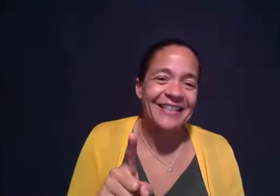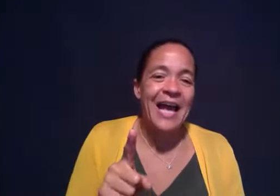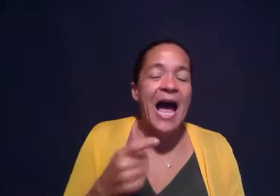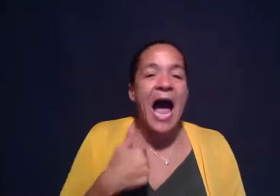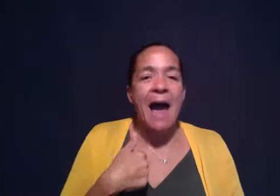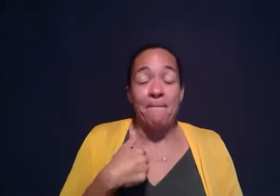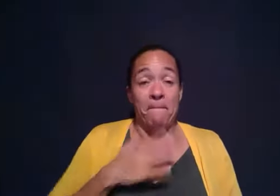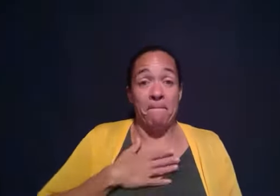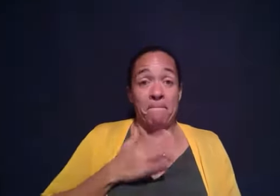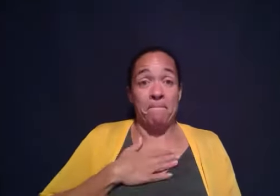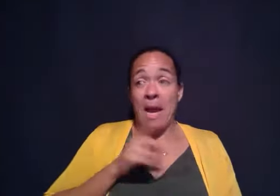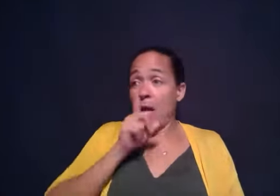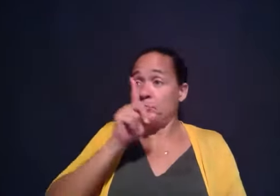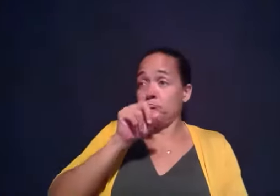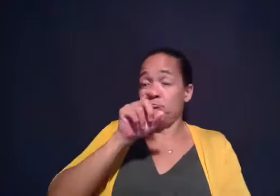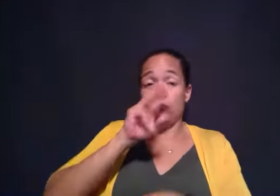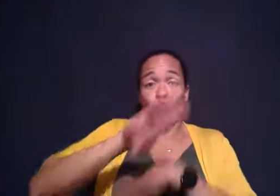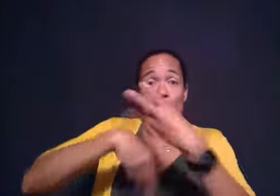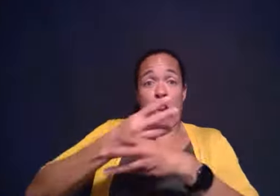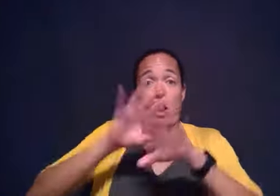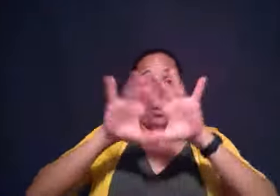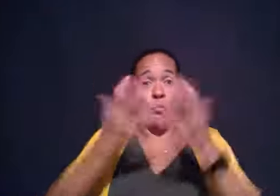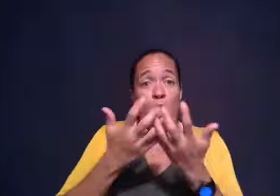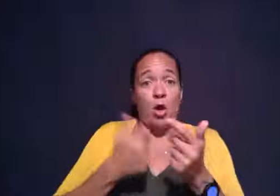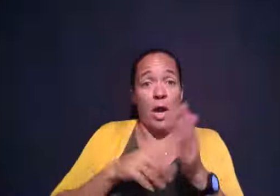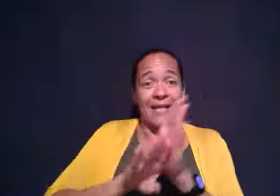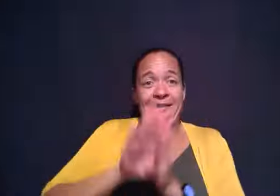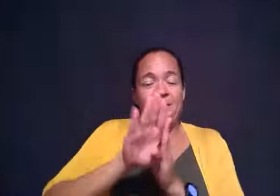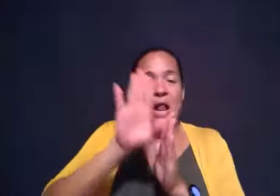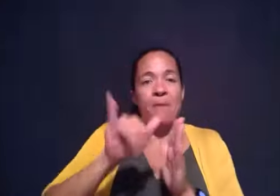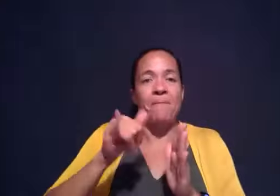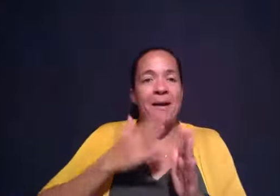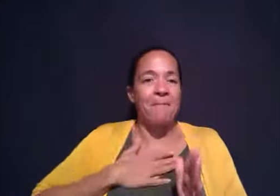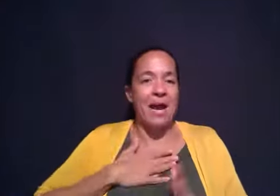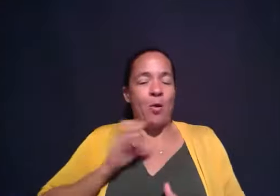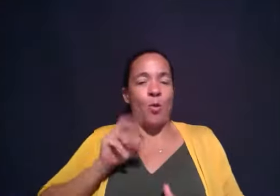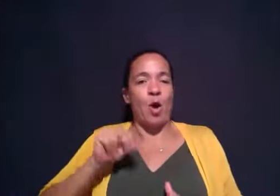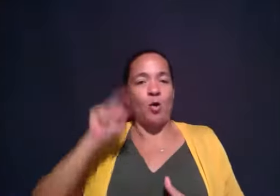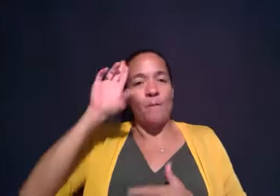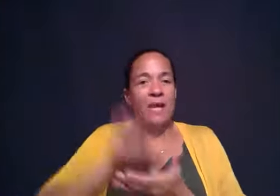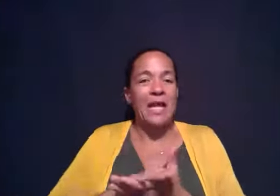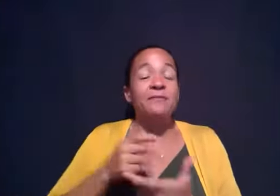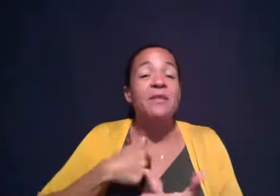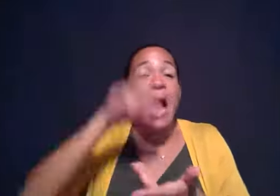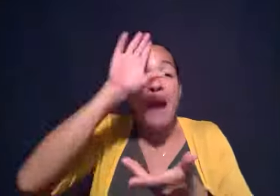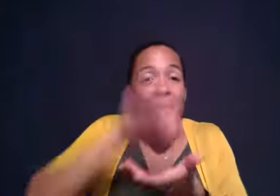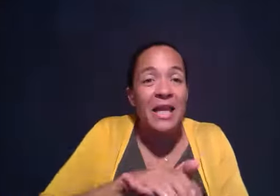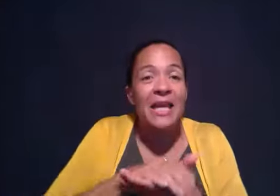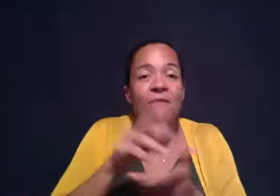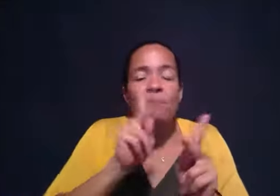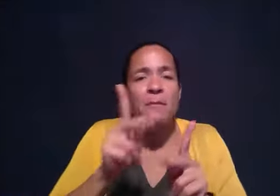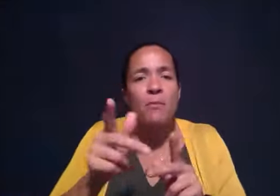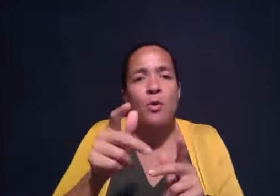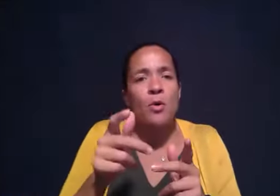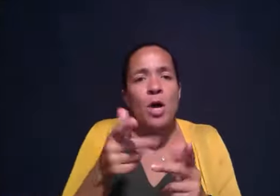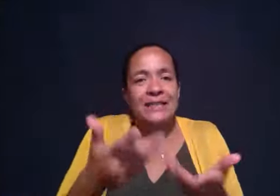I believed that no one would ever help me, so I never allowed it. I believed that no one would ever open the door for me, so I came